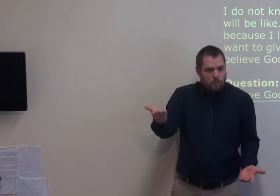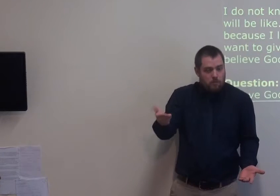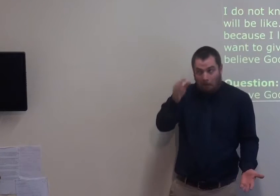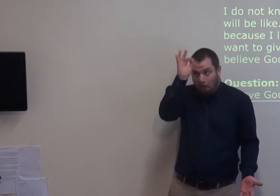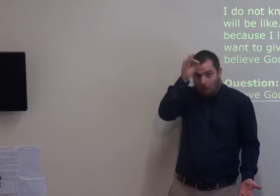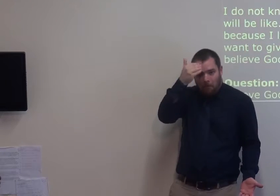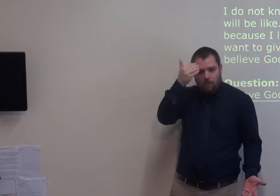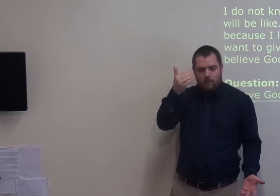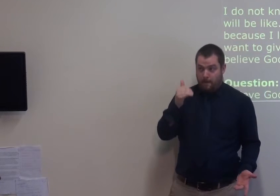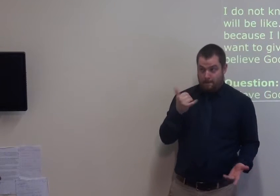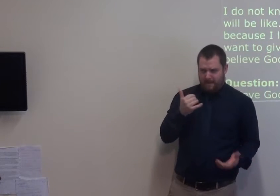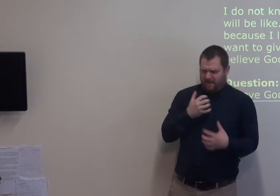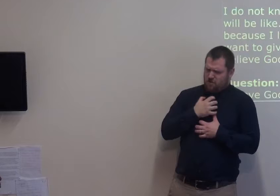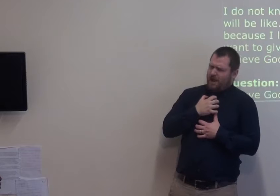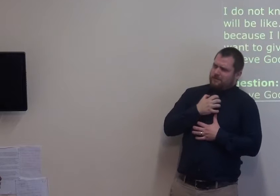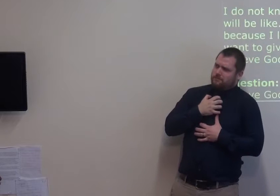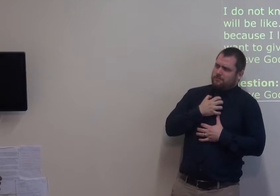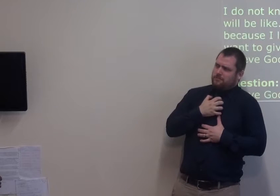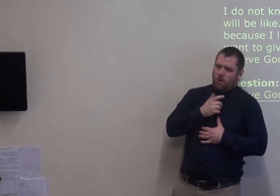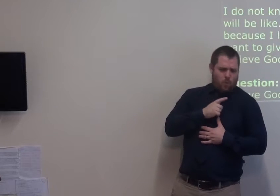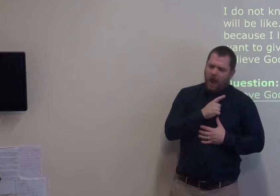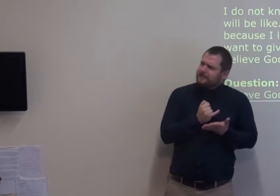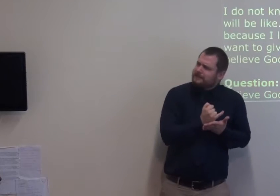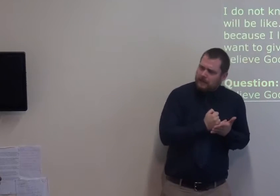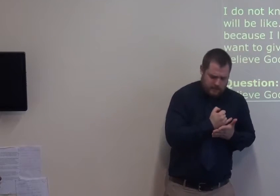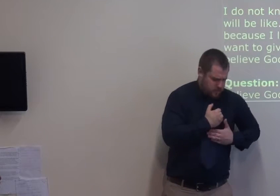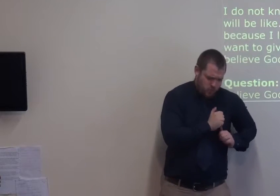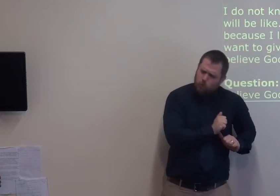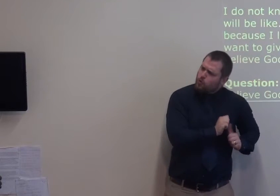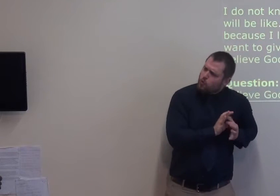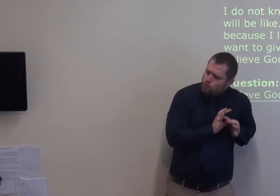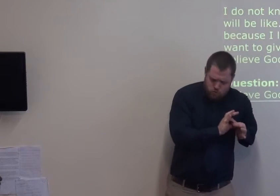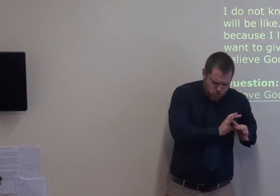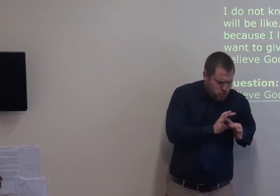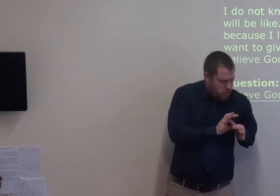Maybe I am afraid because I love my sin and I do not want to give it up.